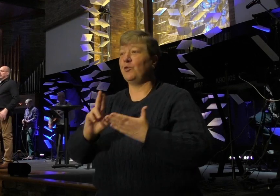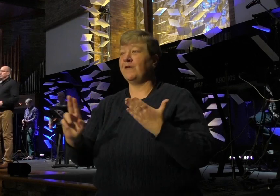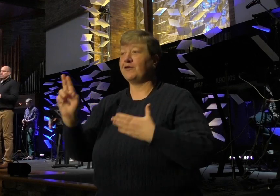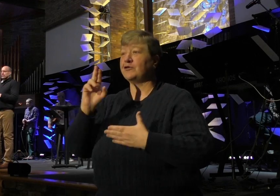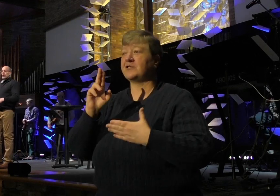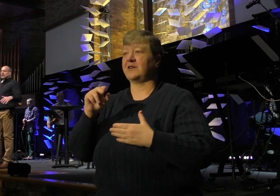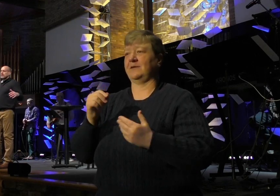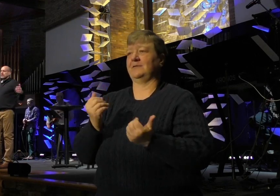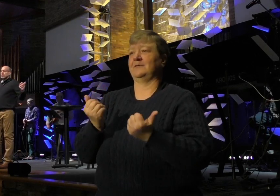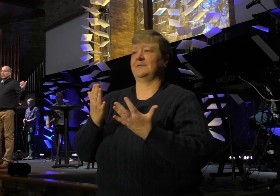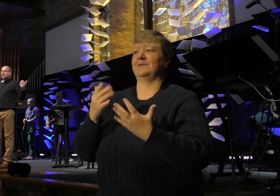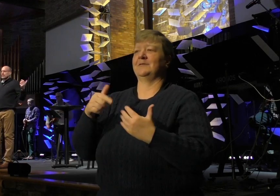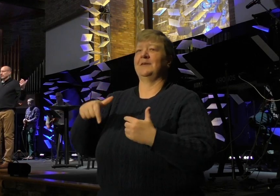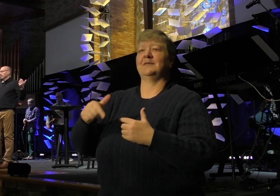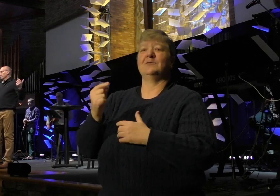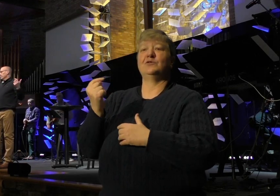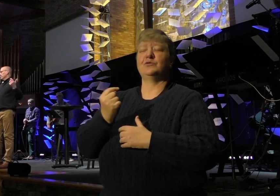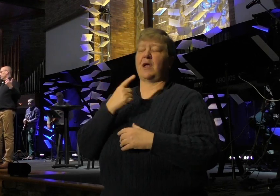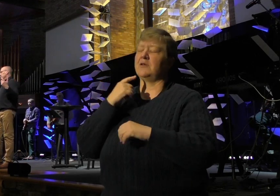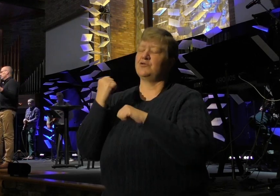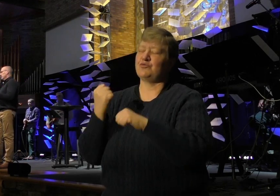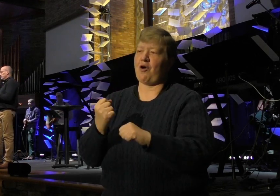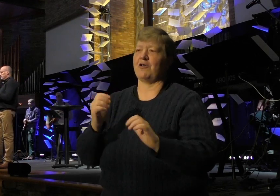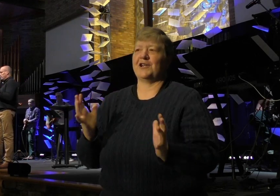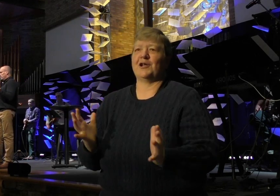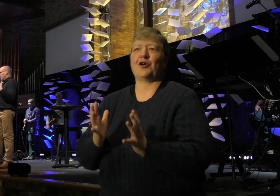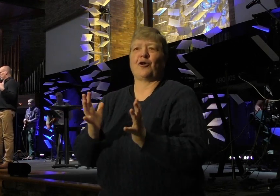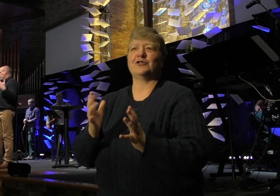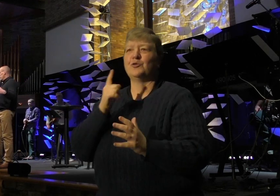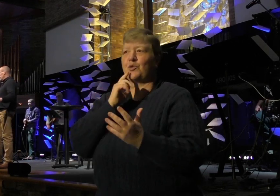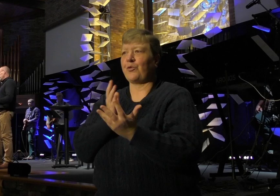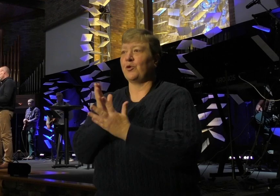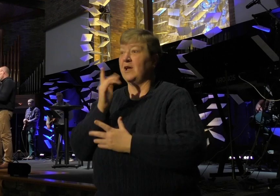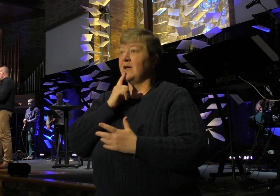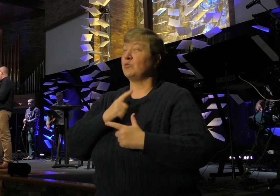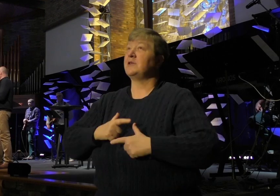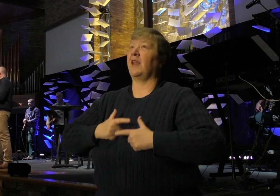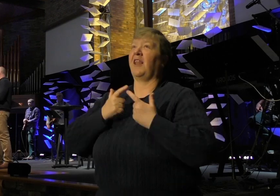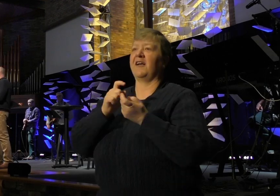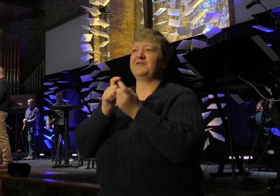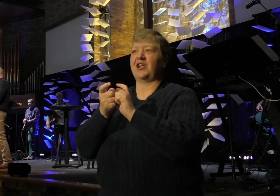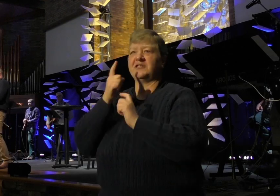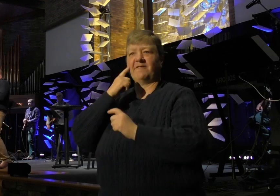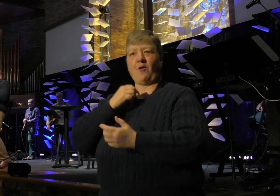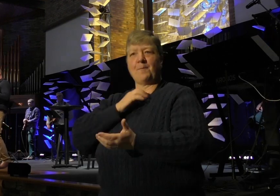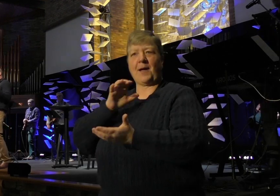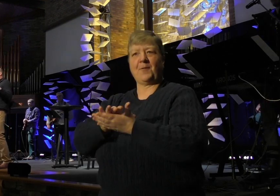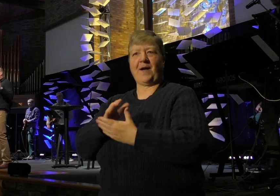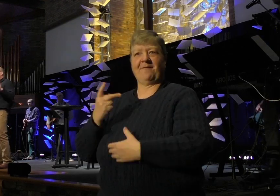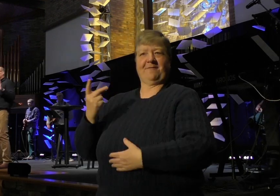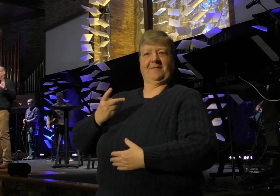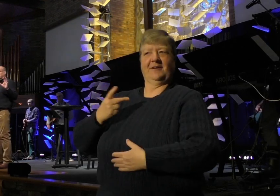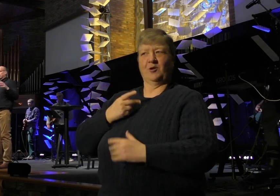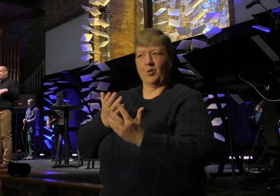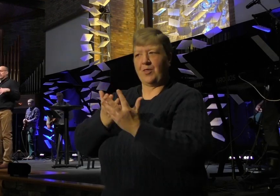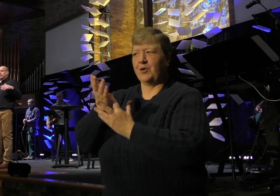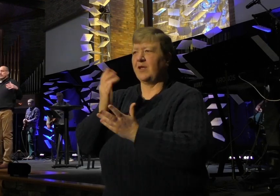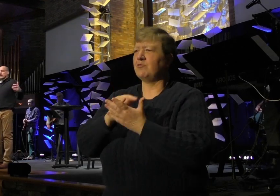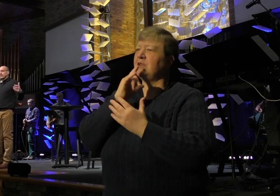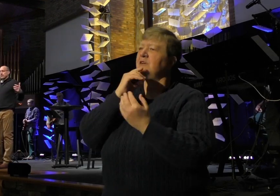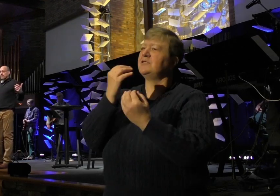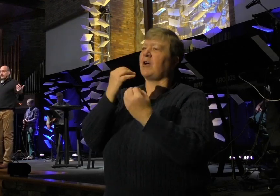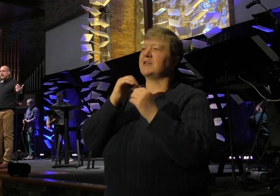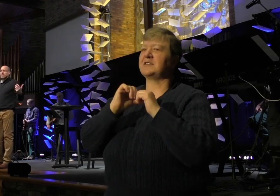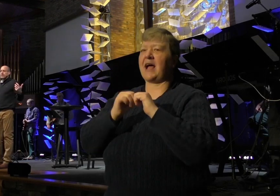Tuesday. Strongly encourage you to go through it. It was life-changing for my wife and I when years ago we went through it and really taught us how